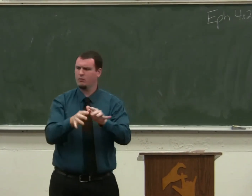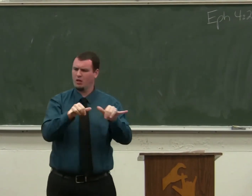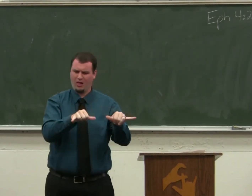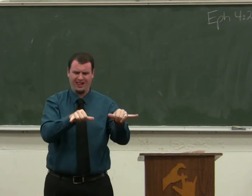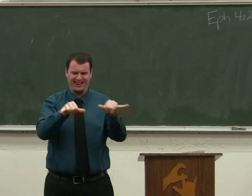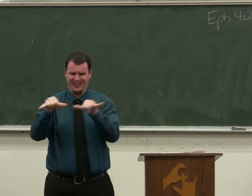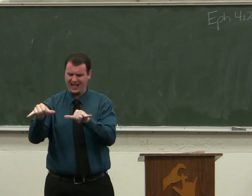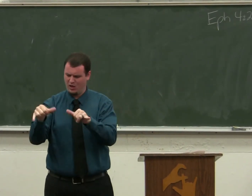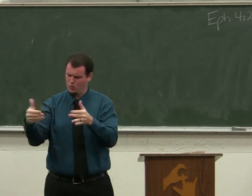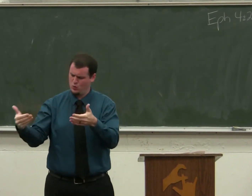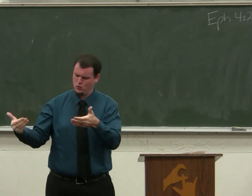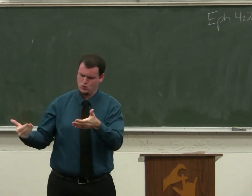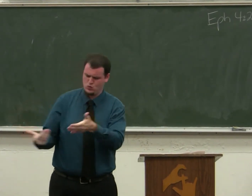people